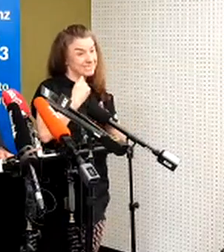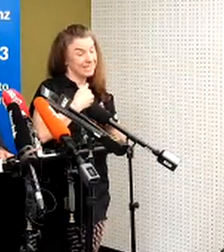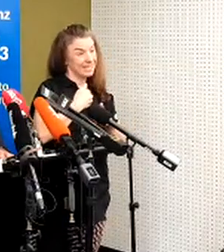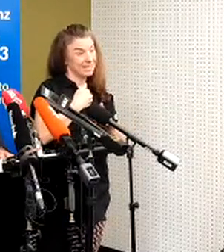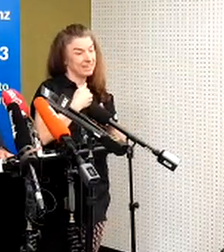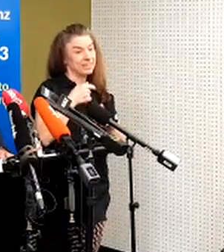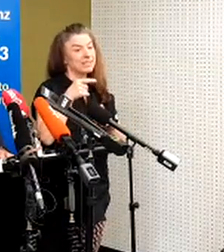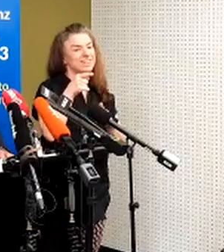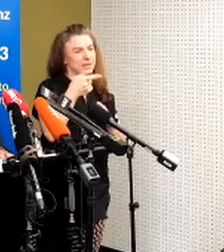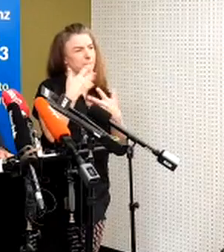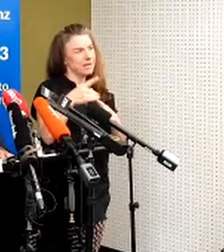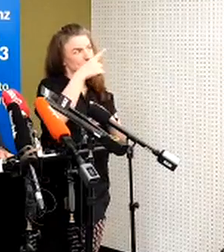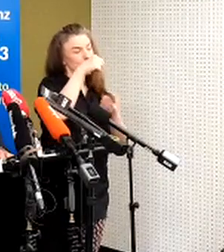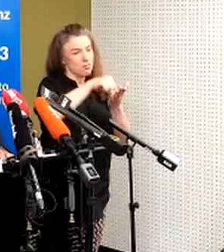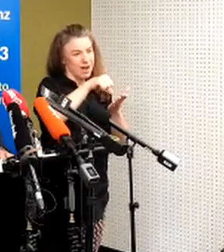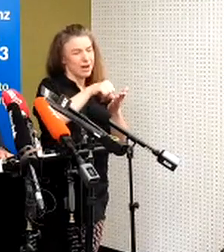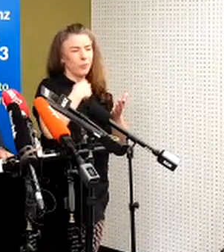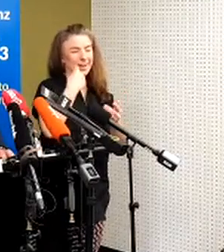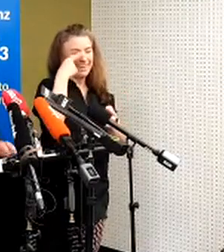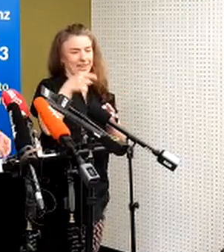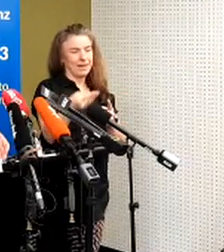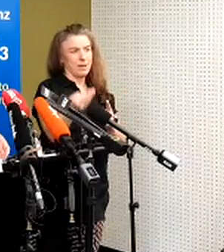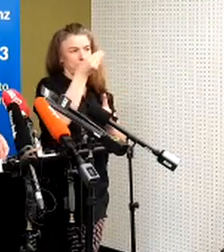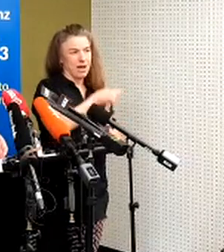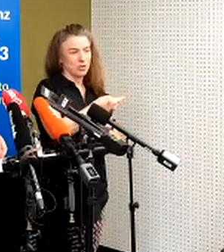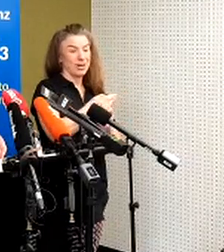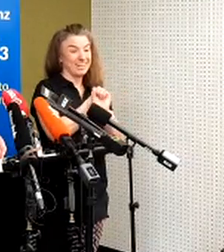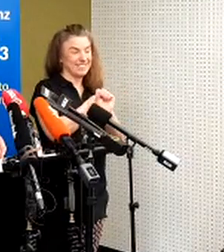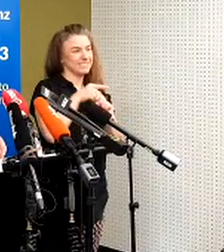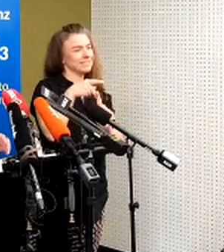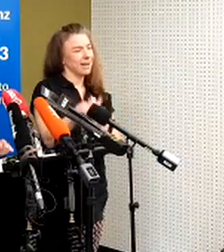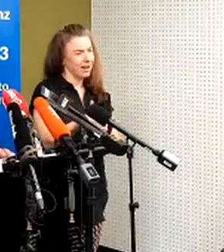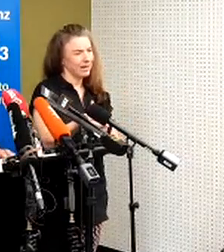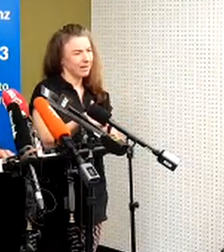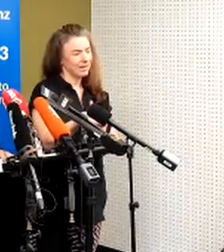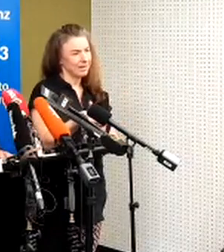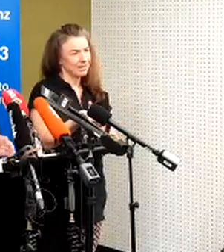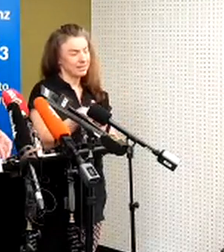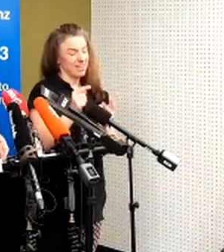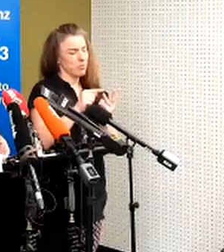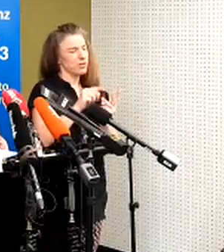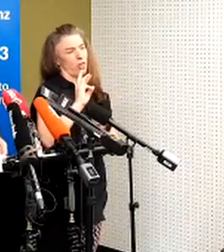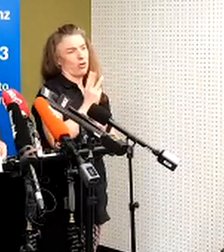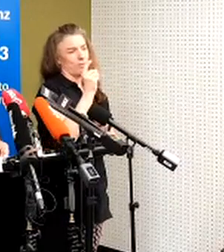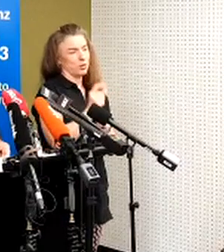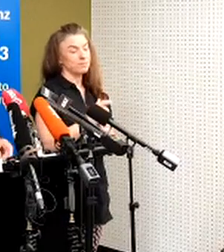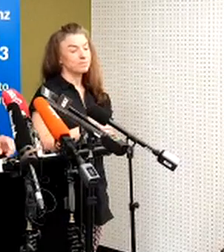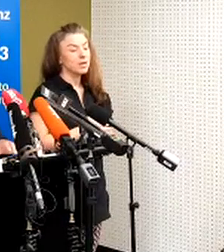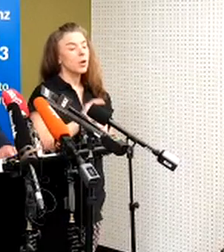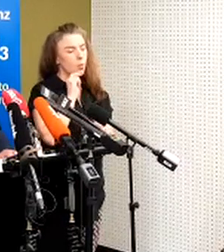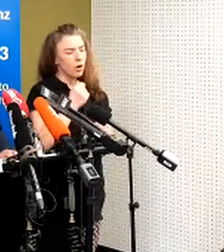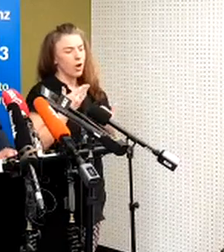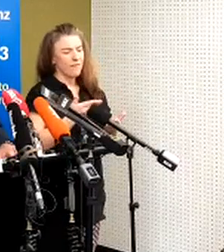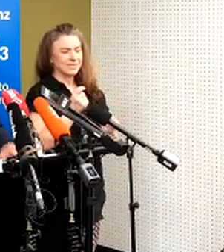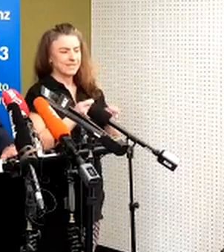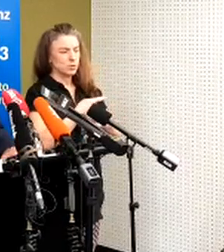from Iran and then passed on COVID-19 to the man who is case 3. We will also be offering testing to